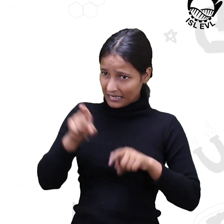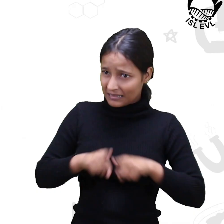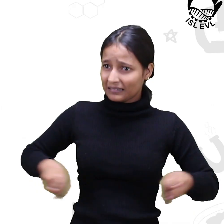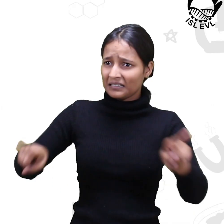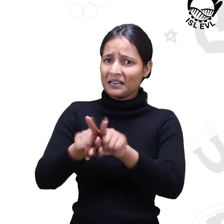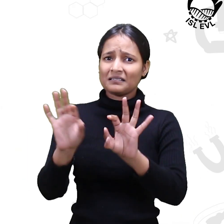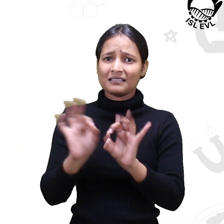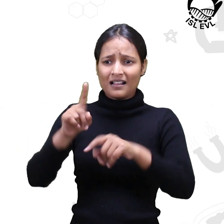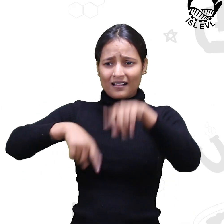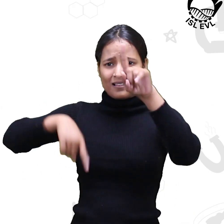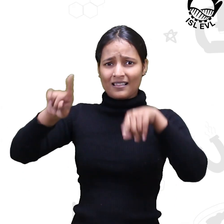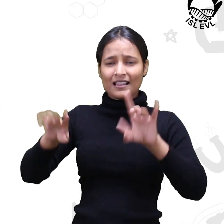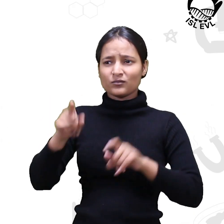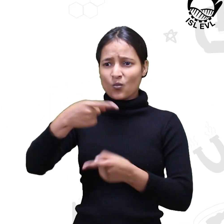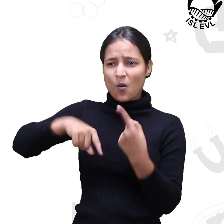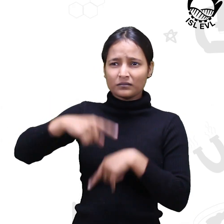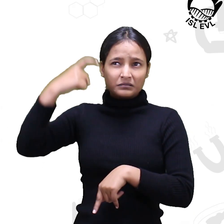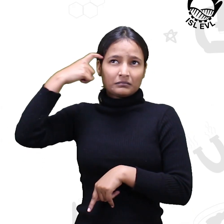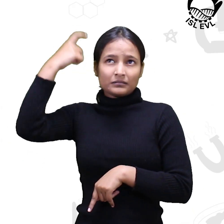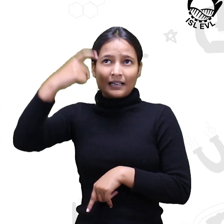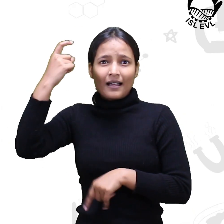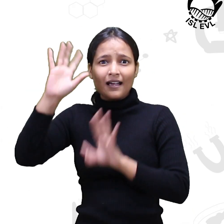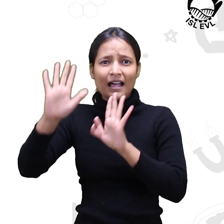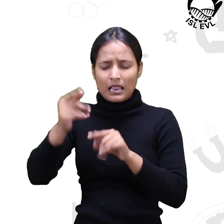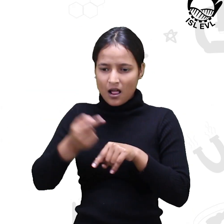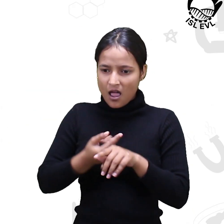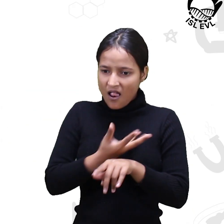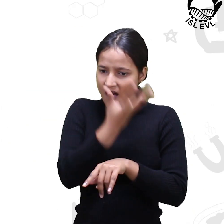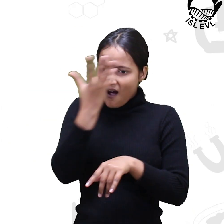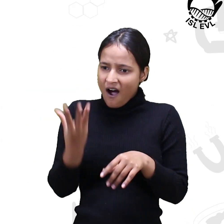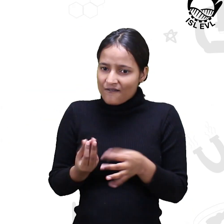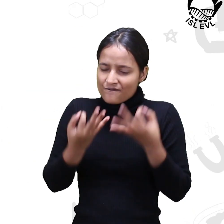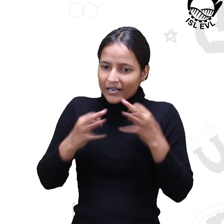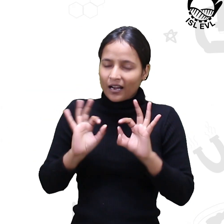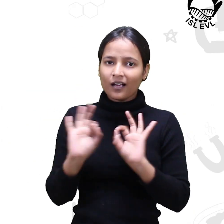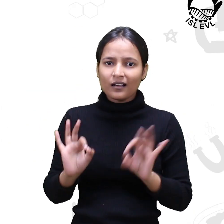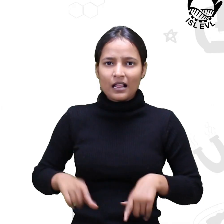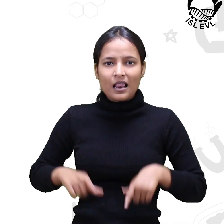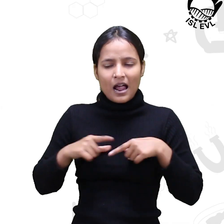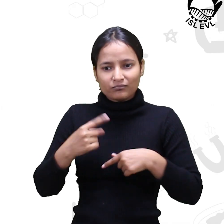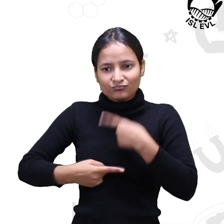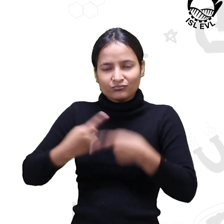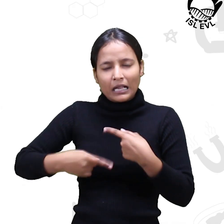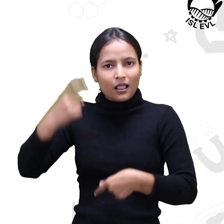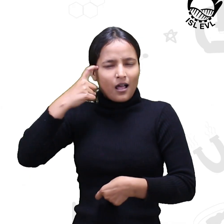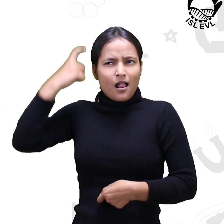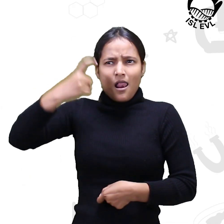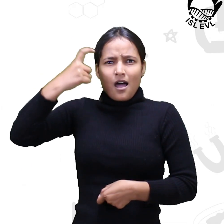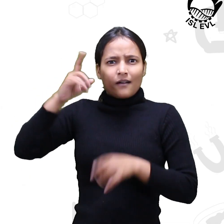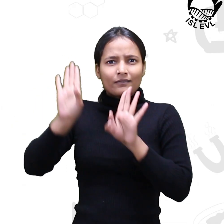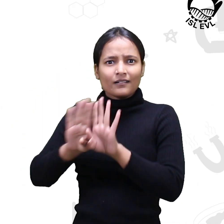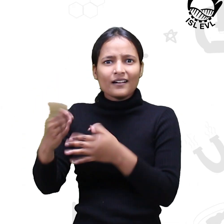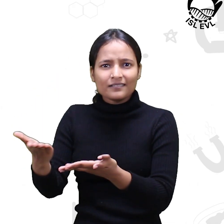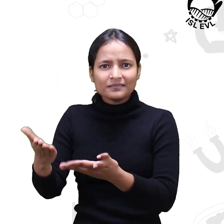same, but they all think about their research every single minute of their life. But listeners, what we